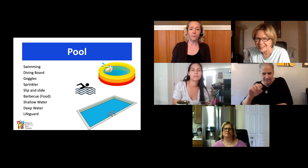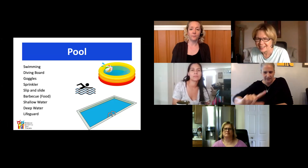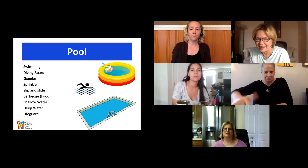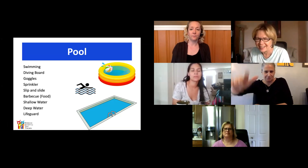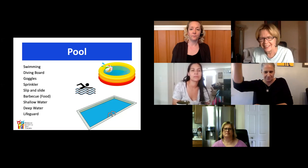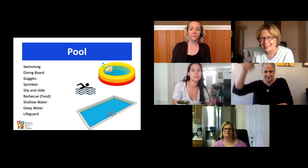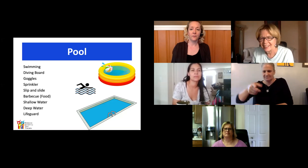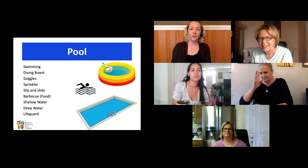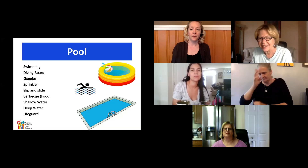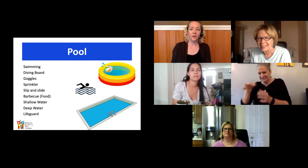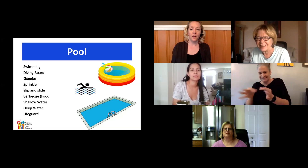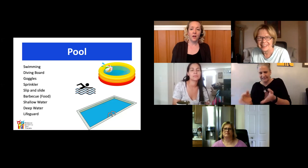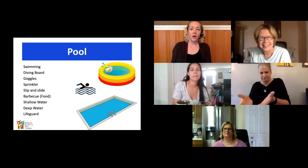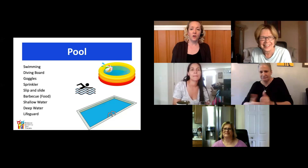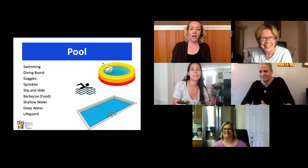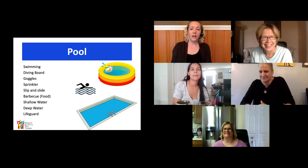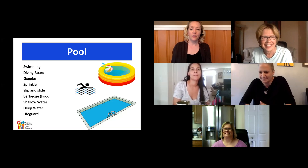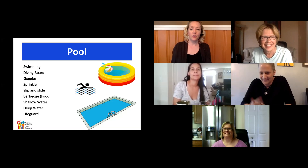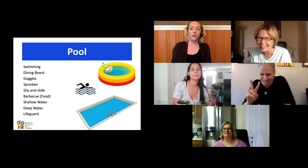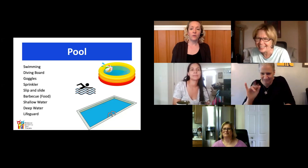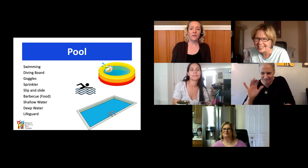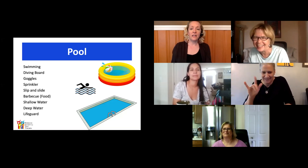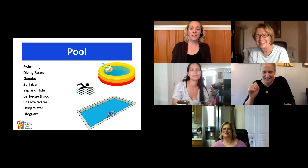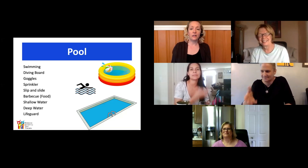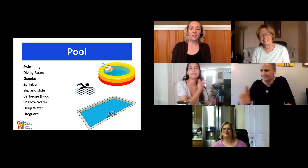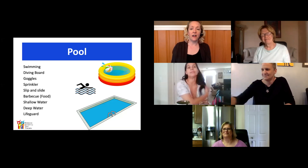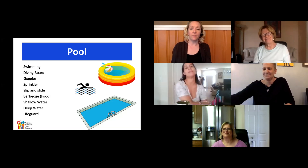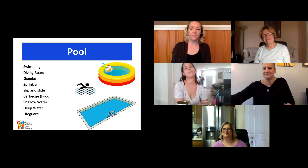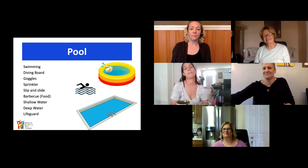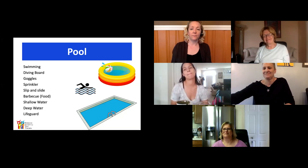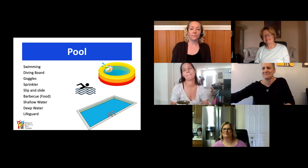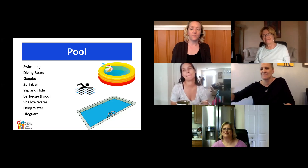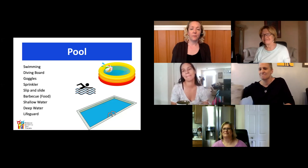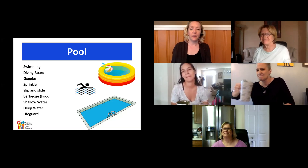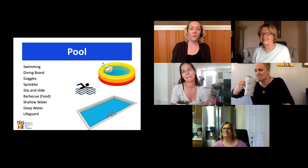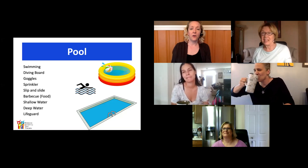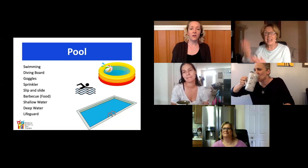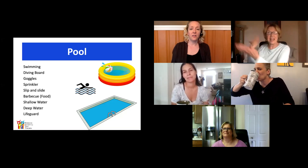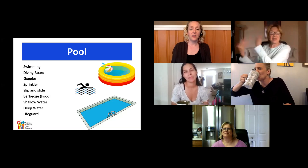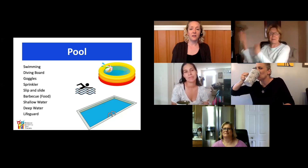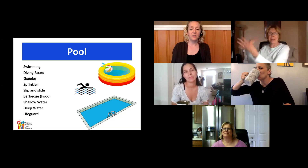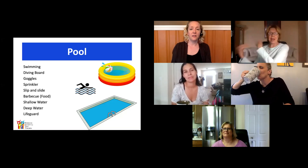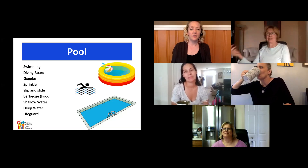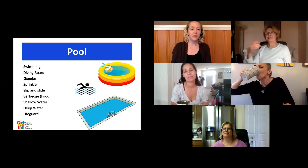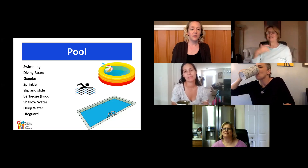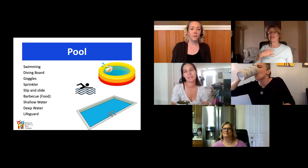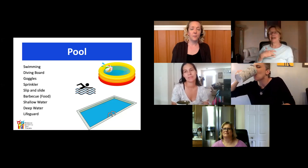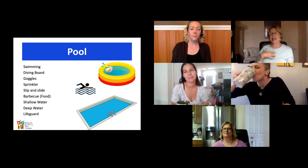Okay, we're going to start with Vicki this time. Pick a word and then make a sentence.